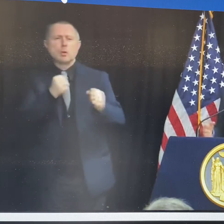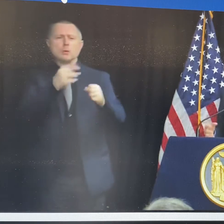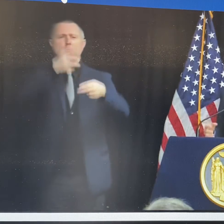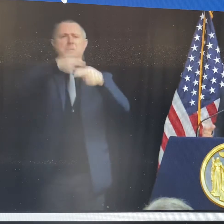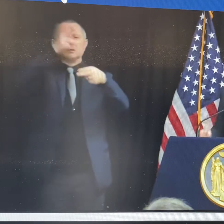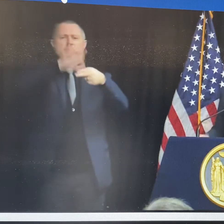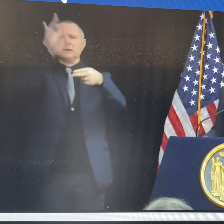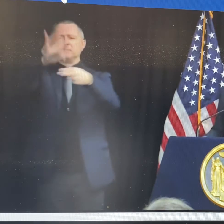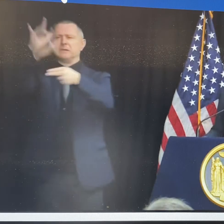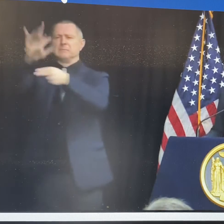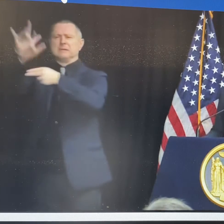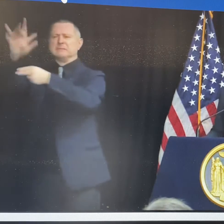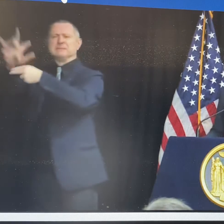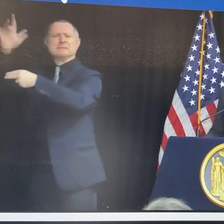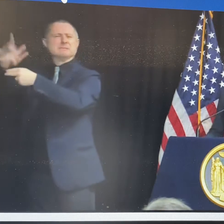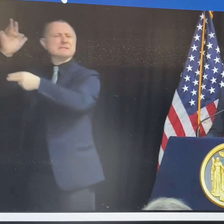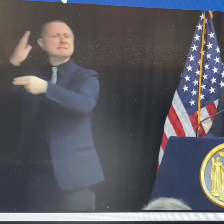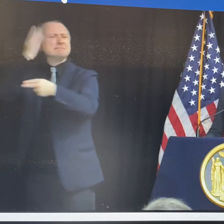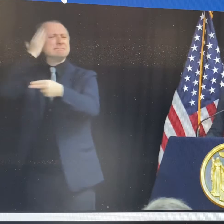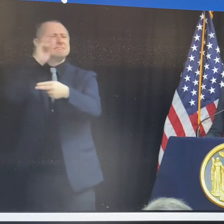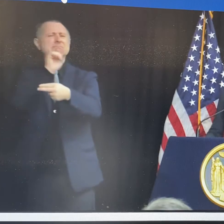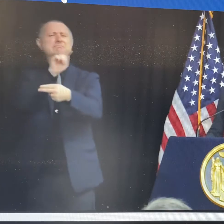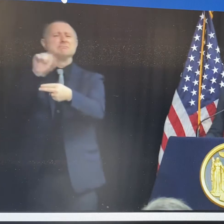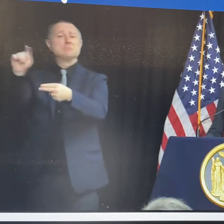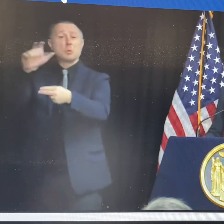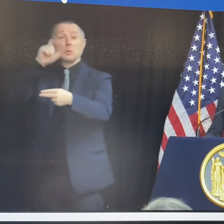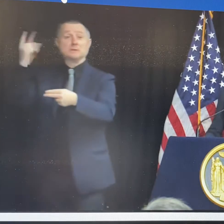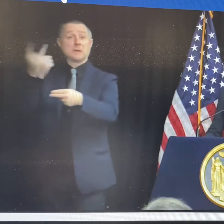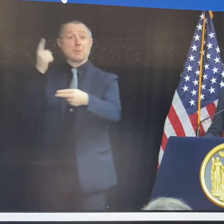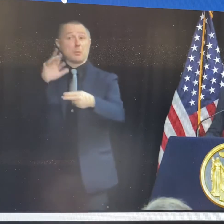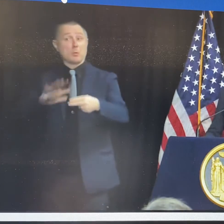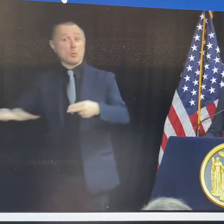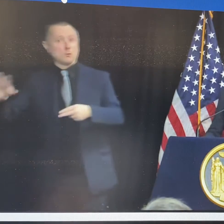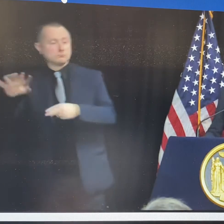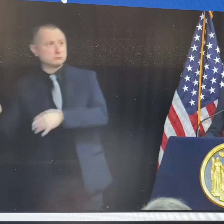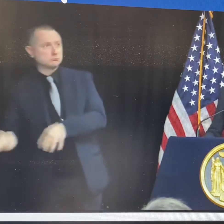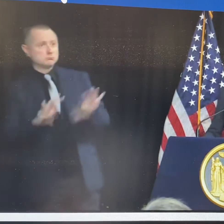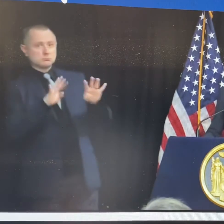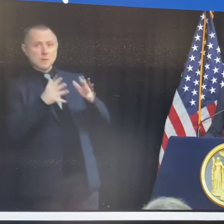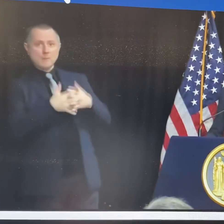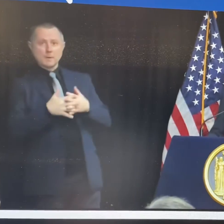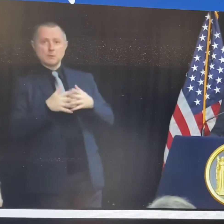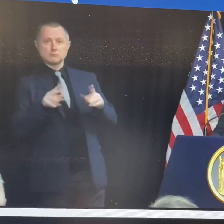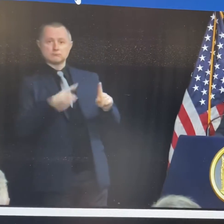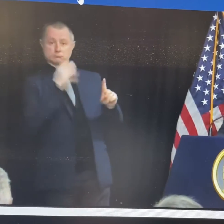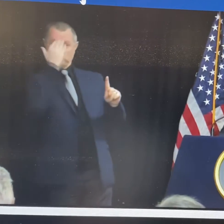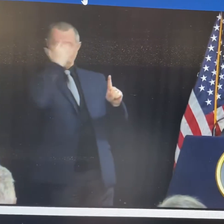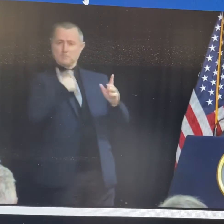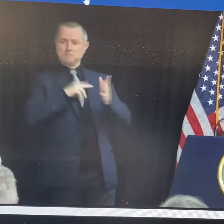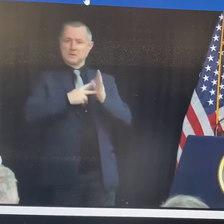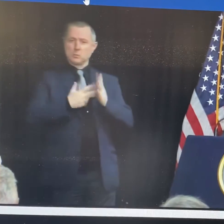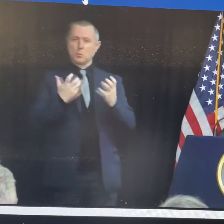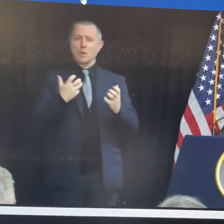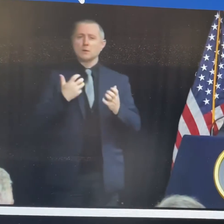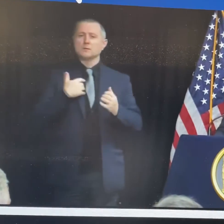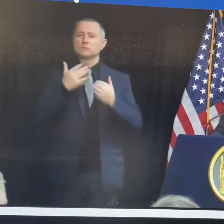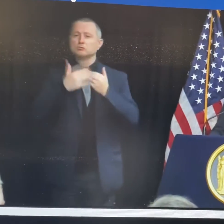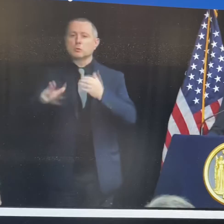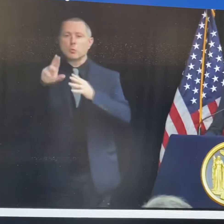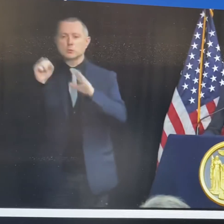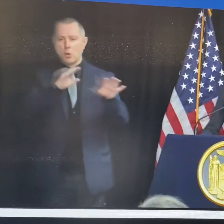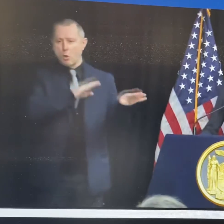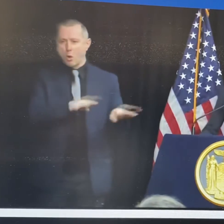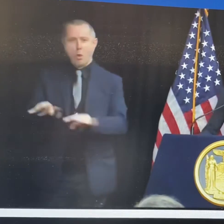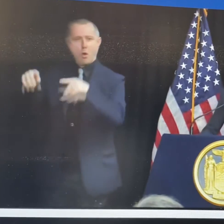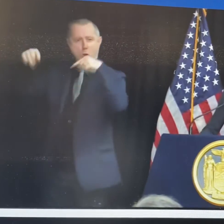stellar, nationally known. And when I say I'm putting people in place, I want them to be national leaders. I want the rest of the country, when they